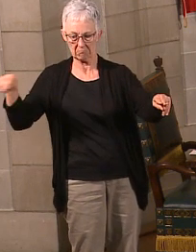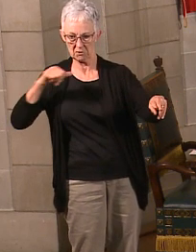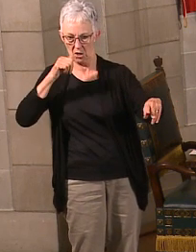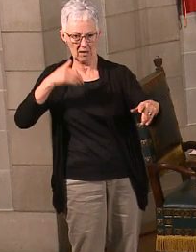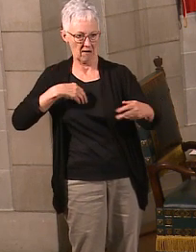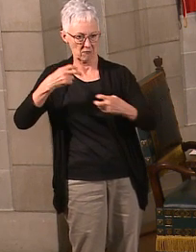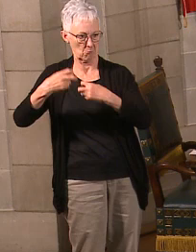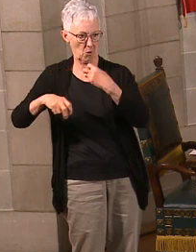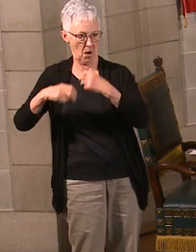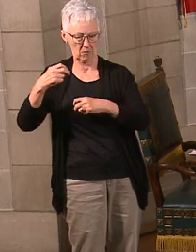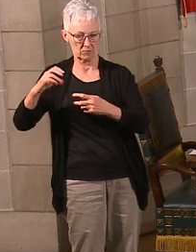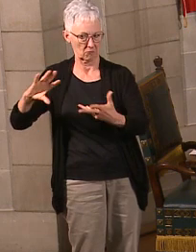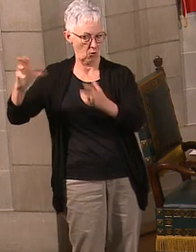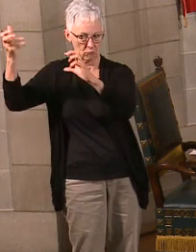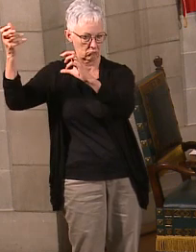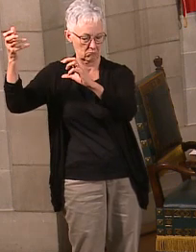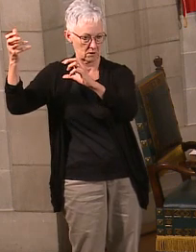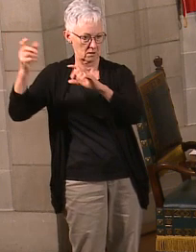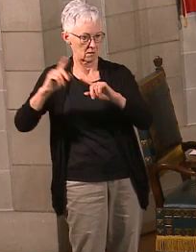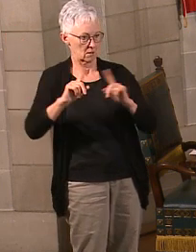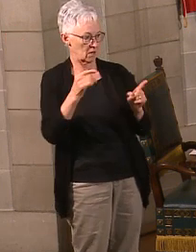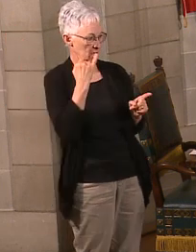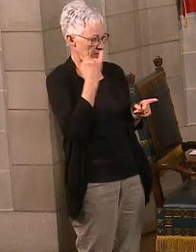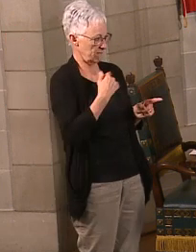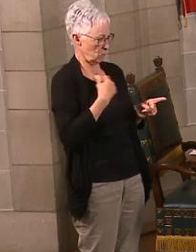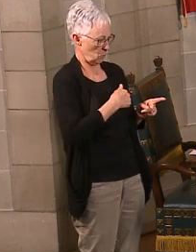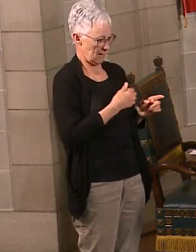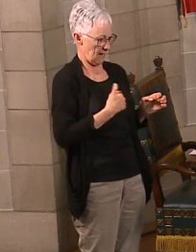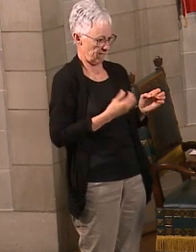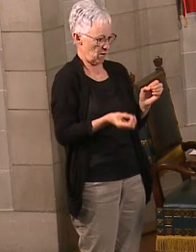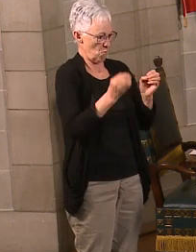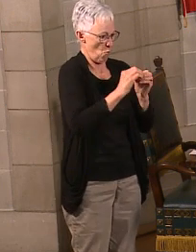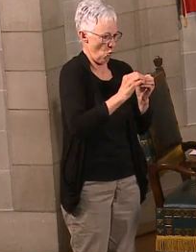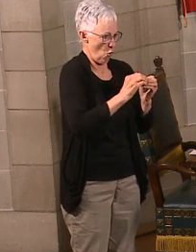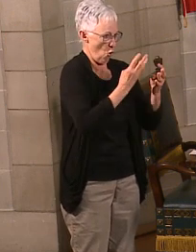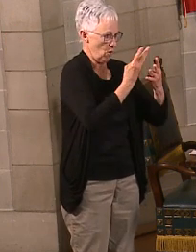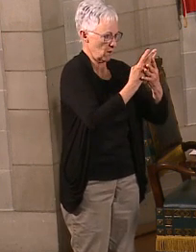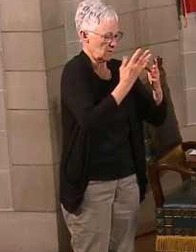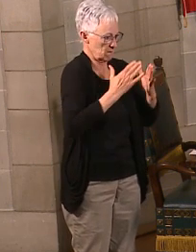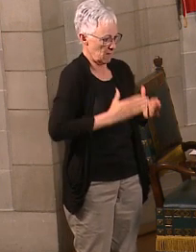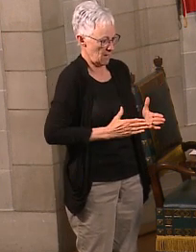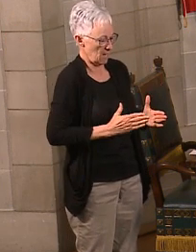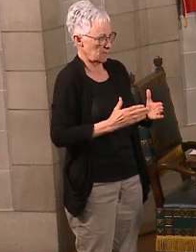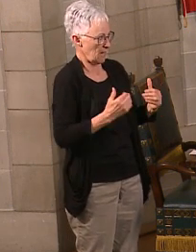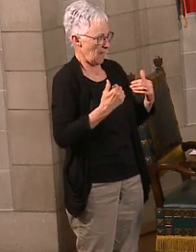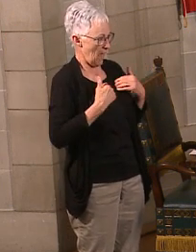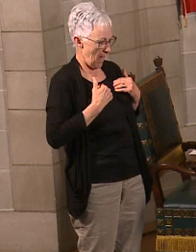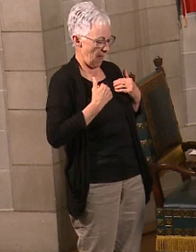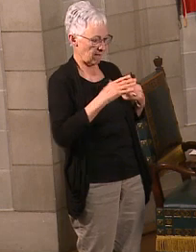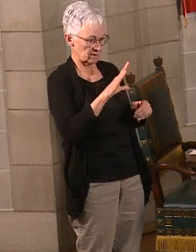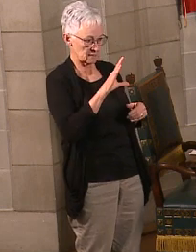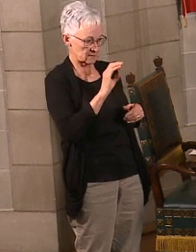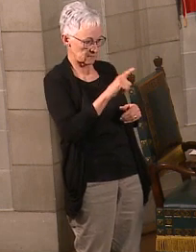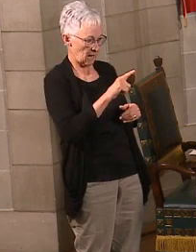distancing? Yes, absolutely. Where we have locations that have cells instead of dormitories, certainly that